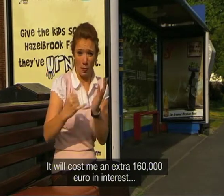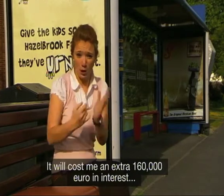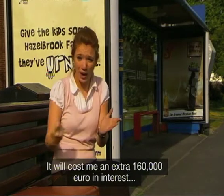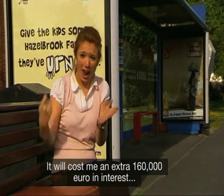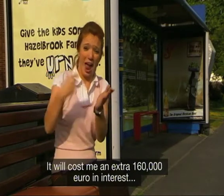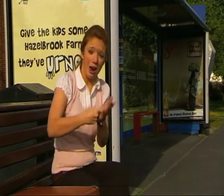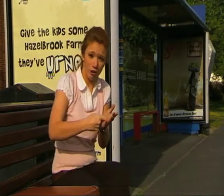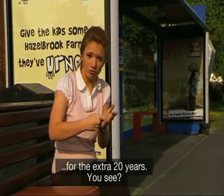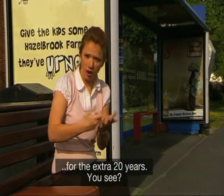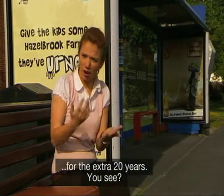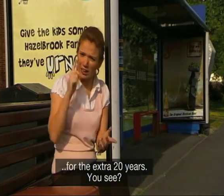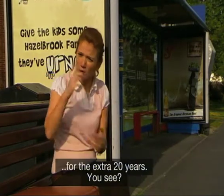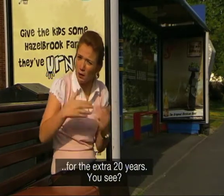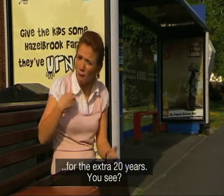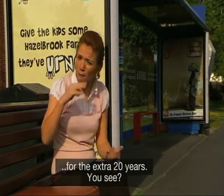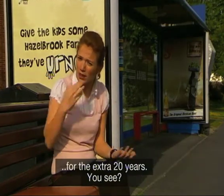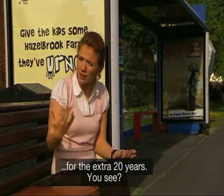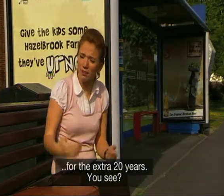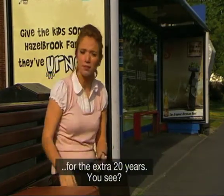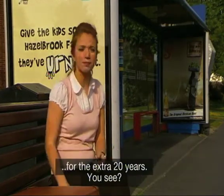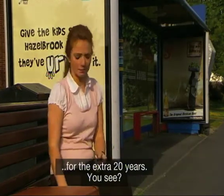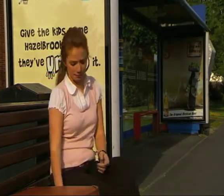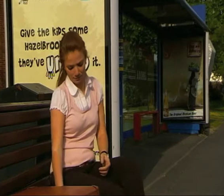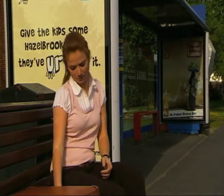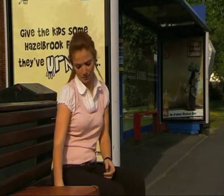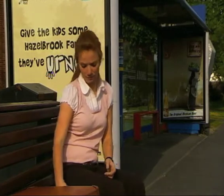in interest for the extra 20 years. You see?